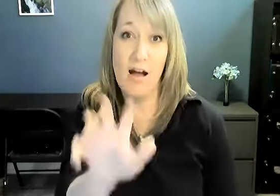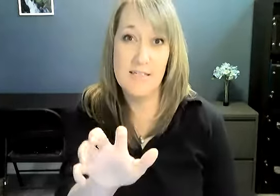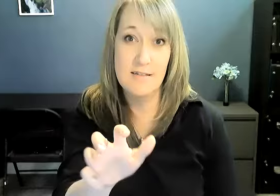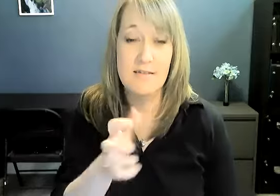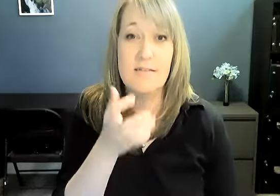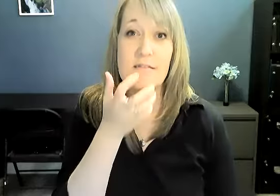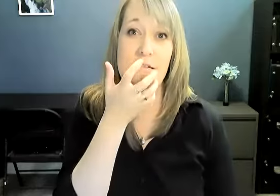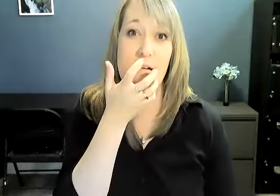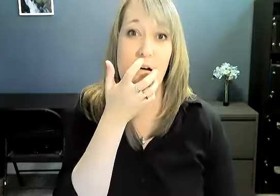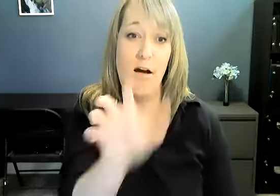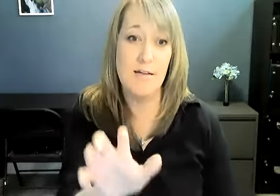Hot.